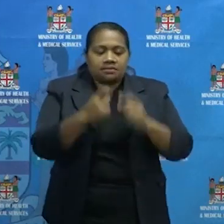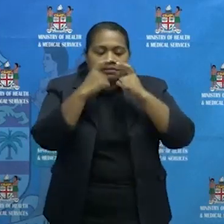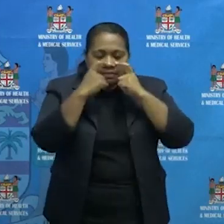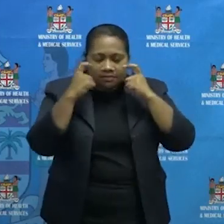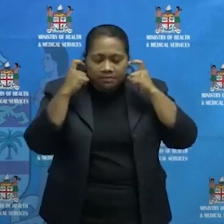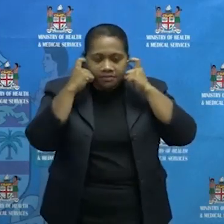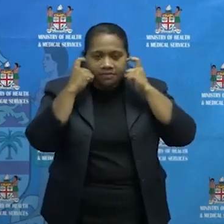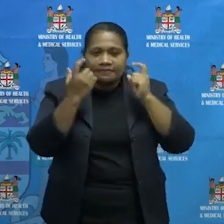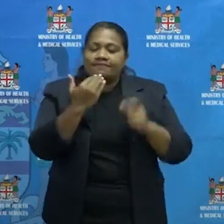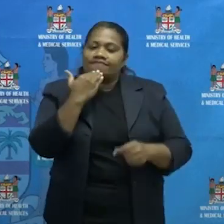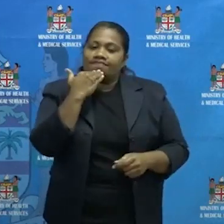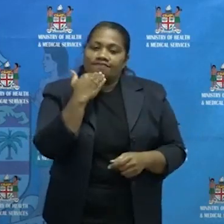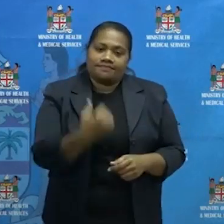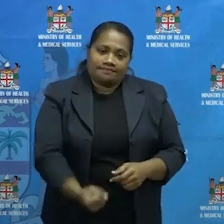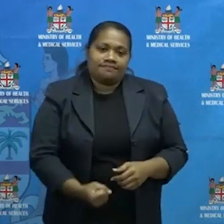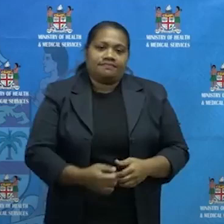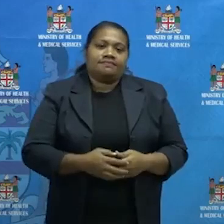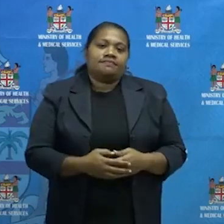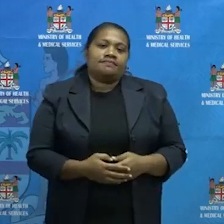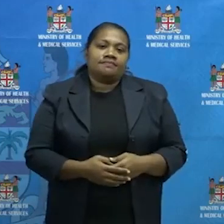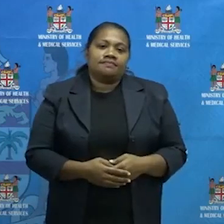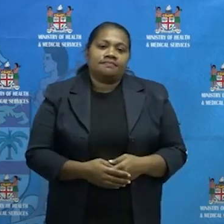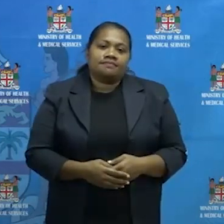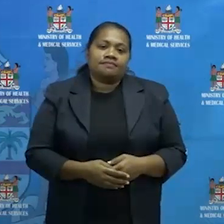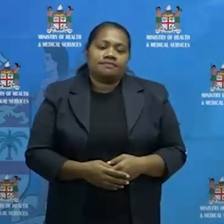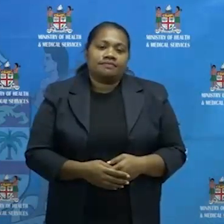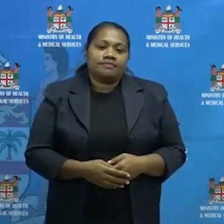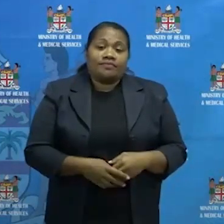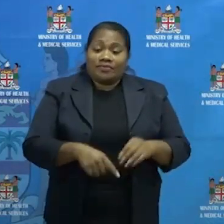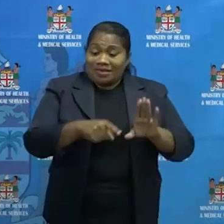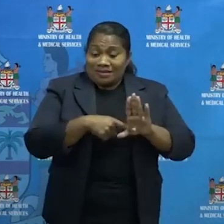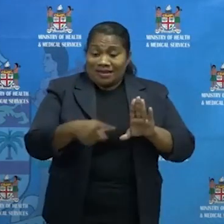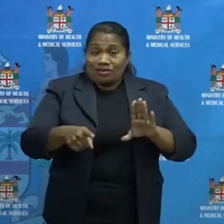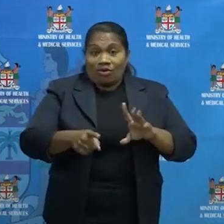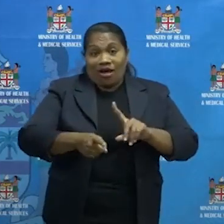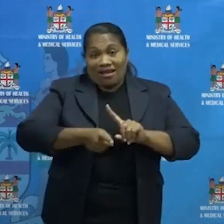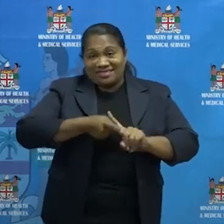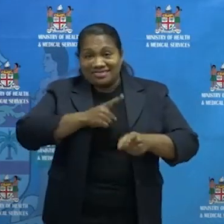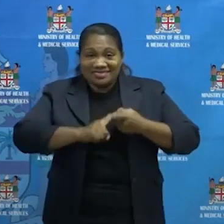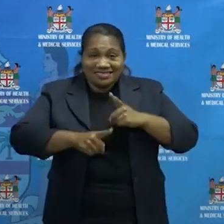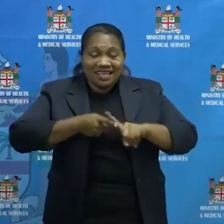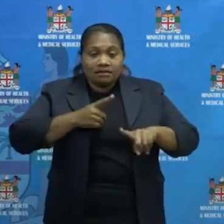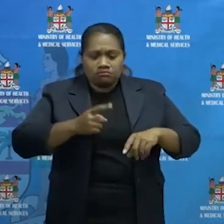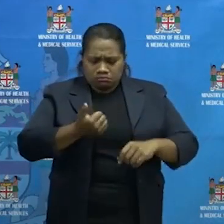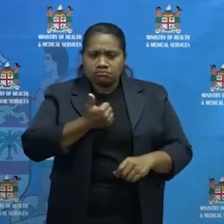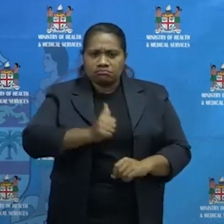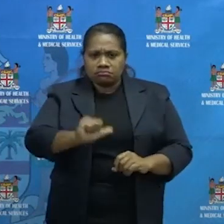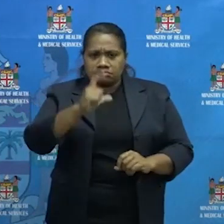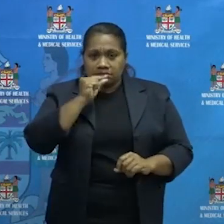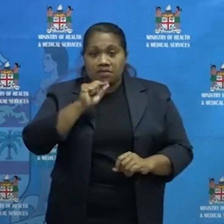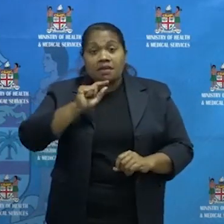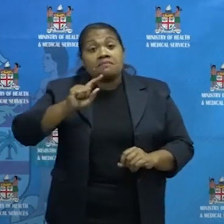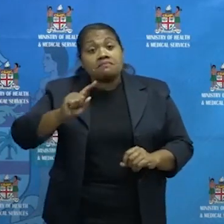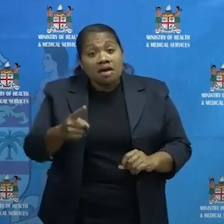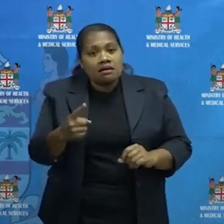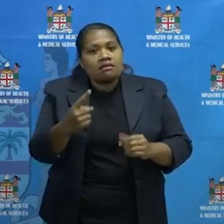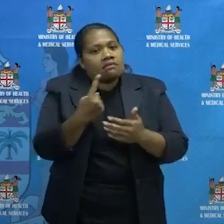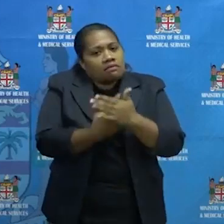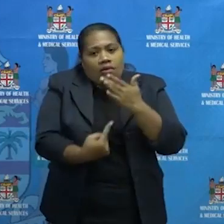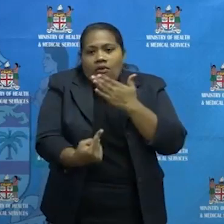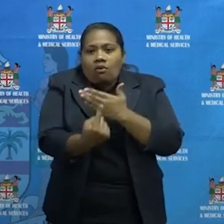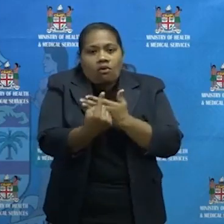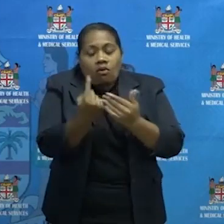Outdoor exercise is allowed, but you should only interact with other members of your household and keep a